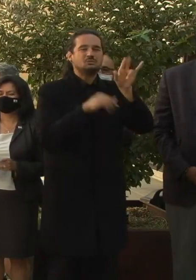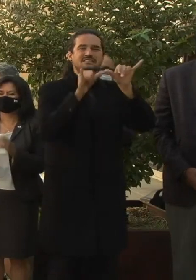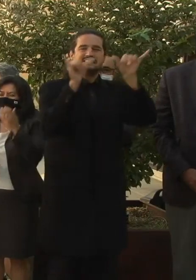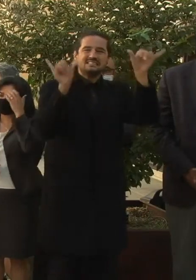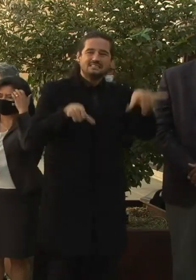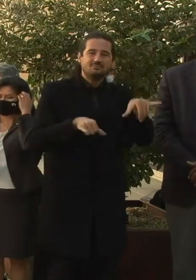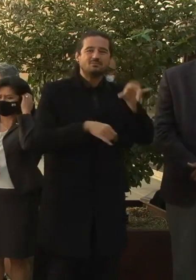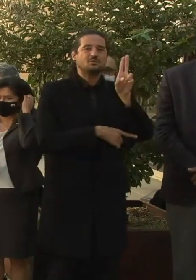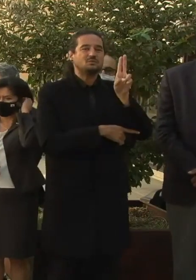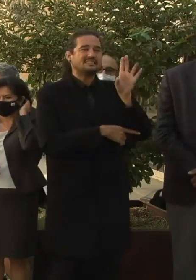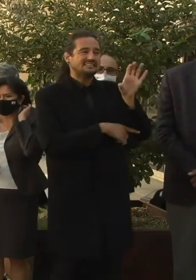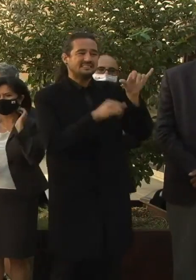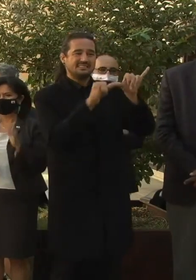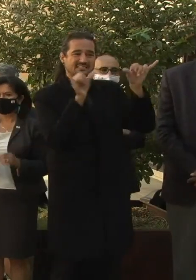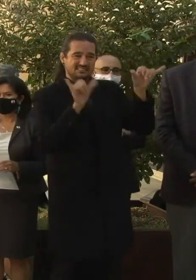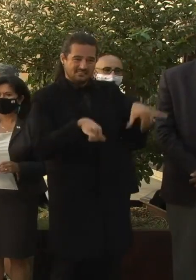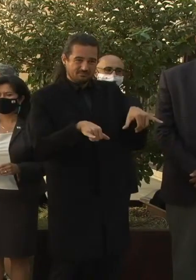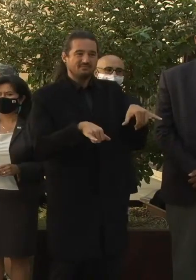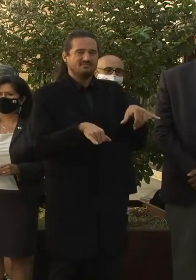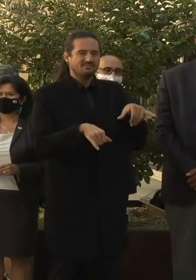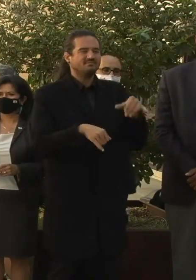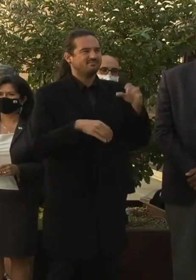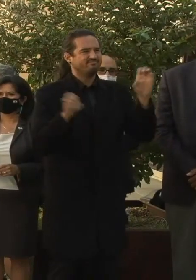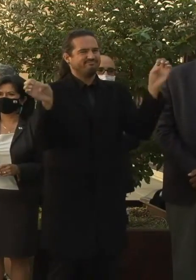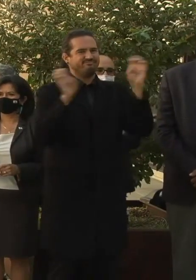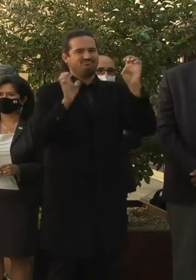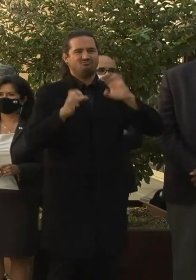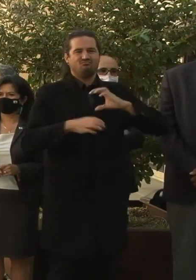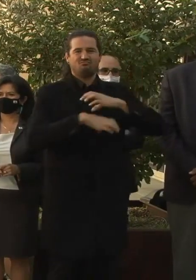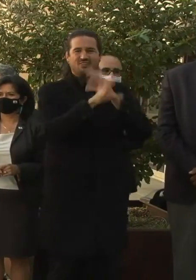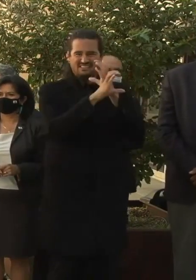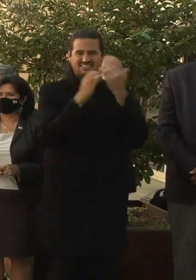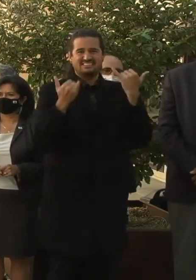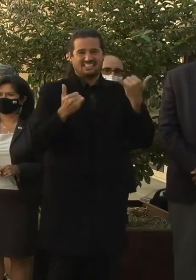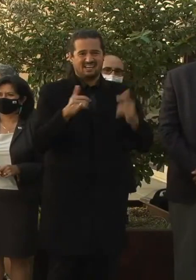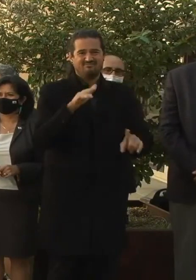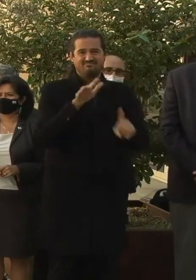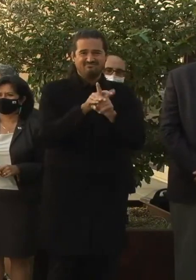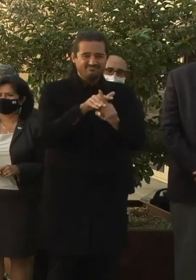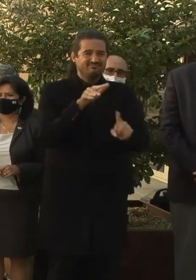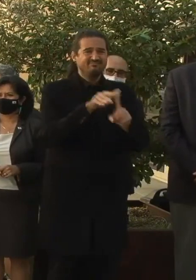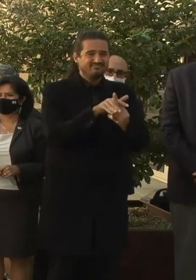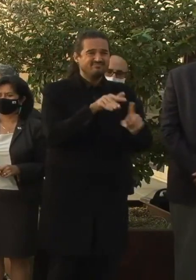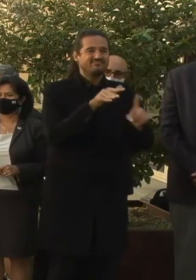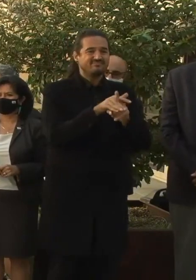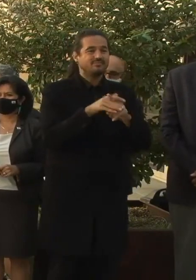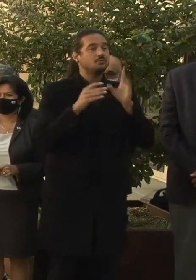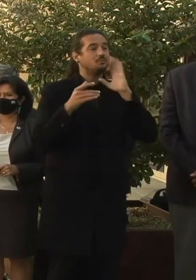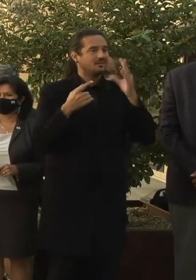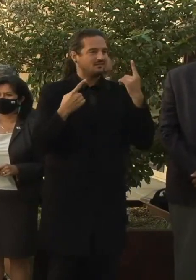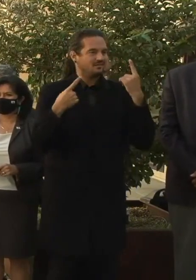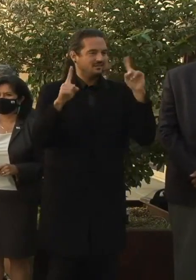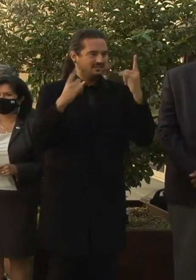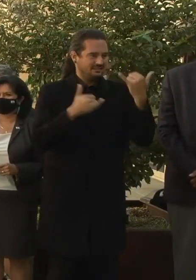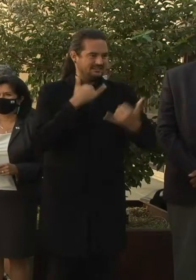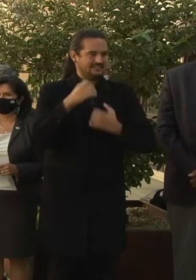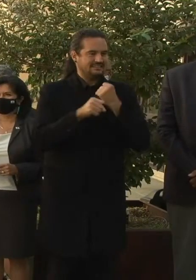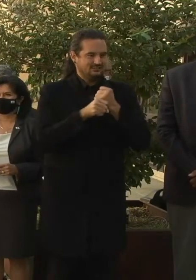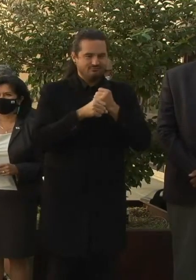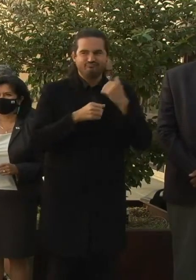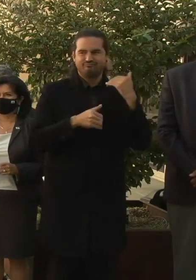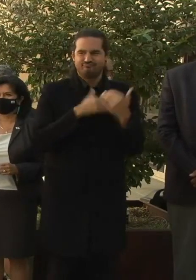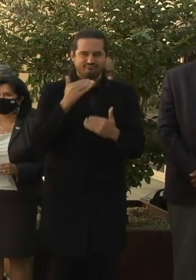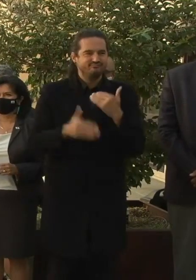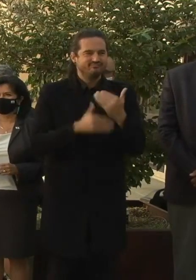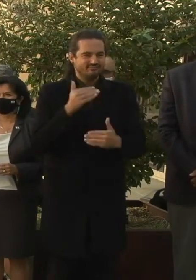students. Now, the bills that the governor is signing today, and I always like to remind people, as legislators, we are